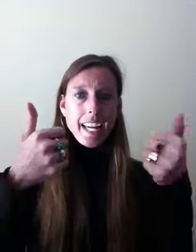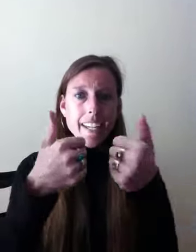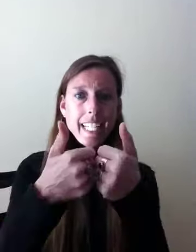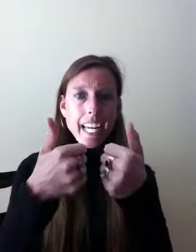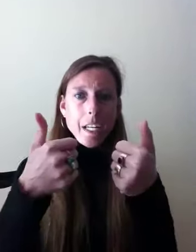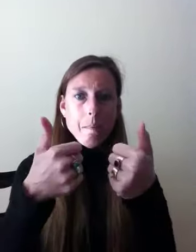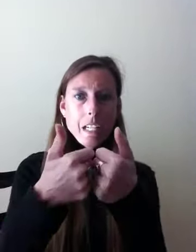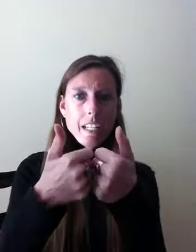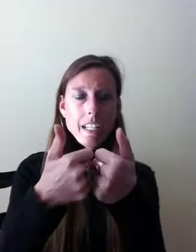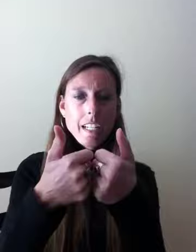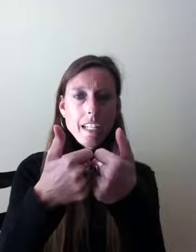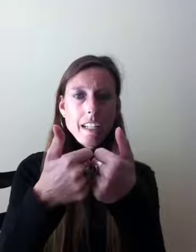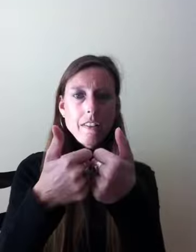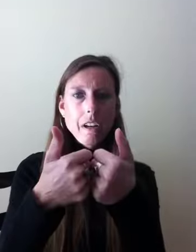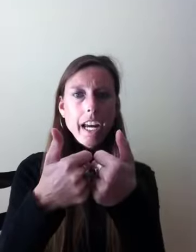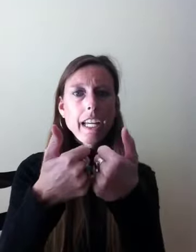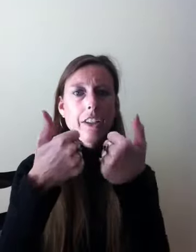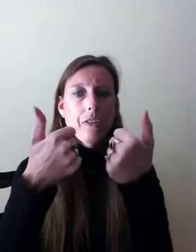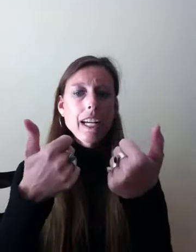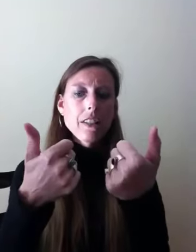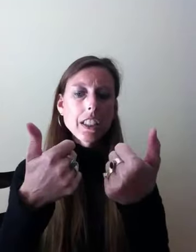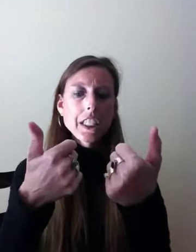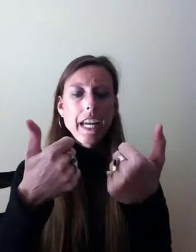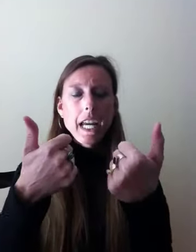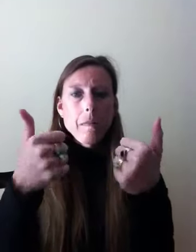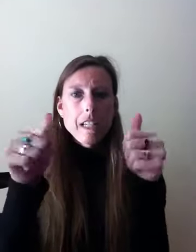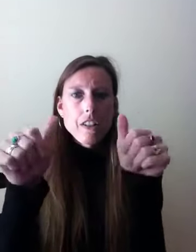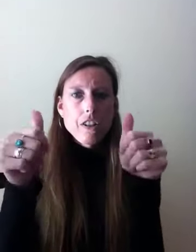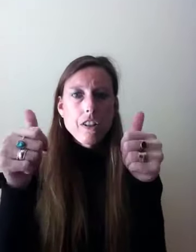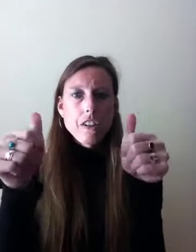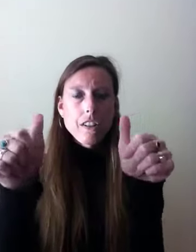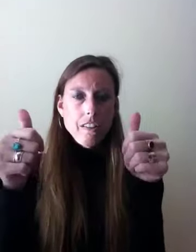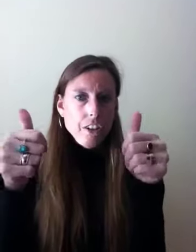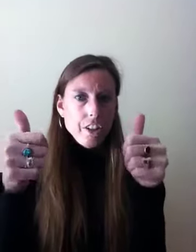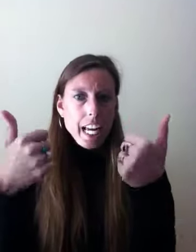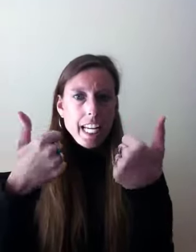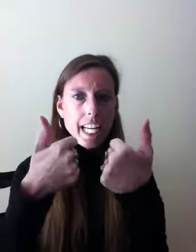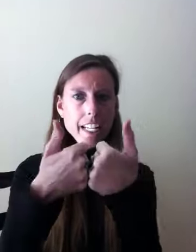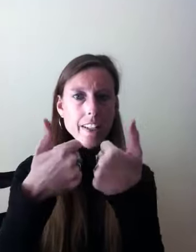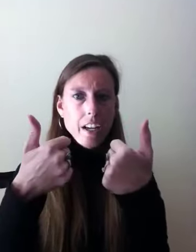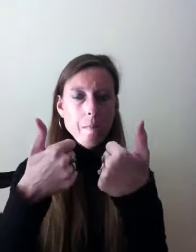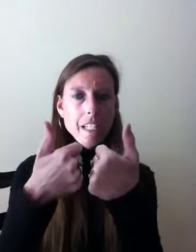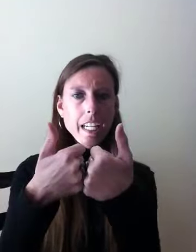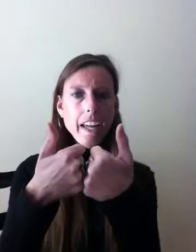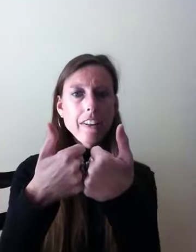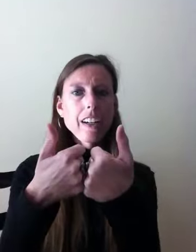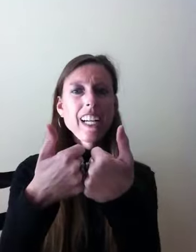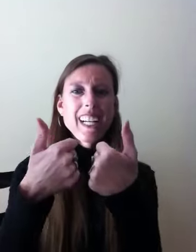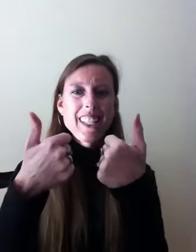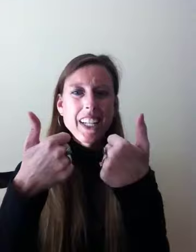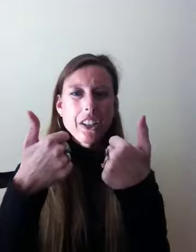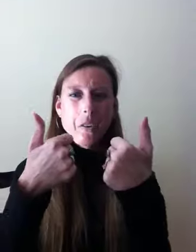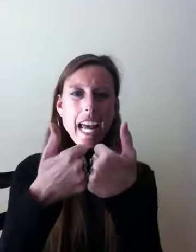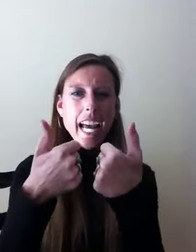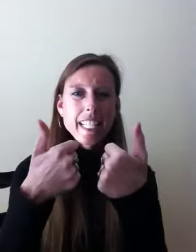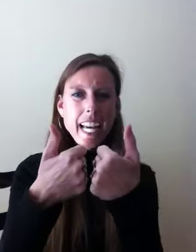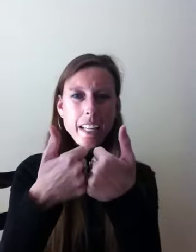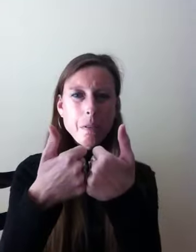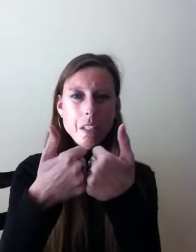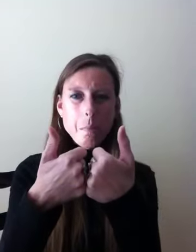then game. Okay, and you guys learned game. It's just your 10 hands coming together. It's like you're going head to head with